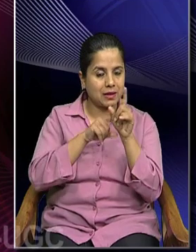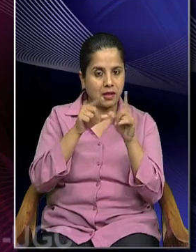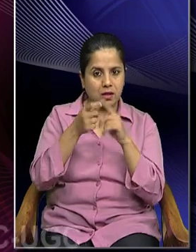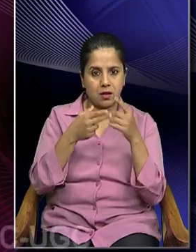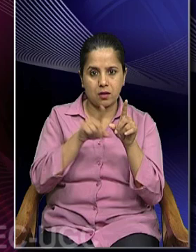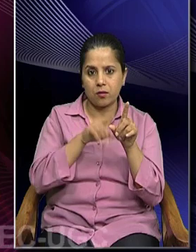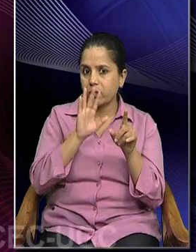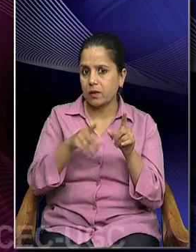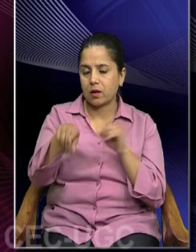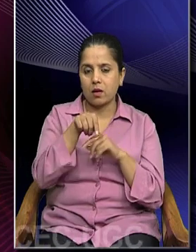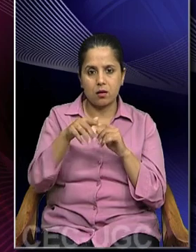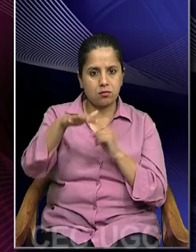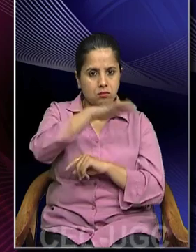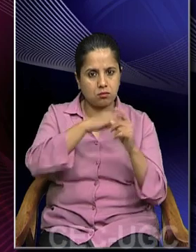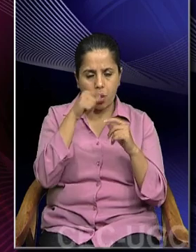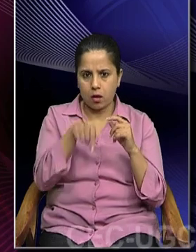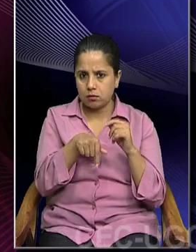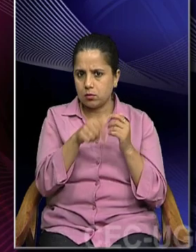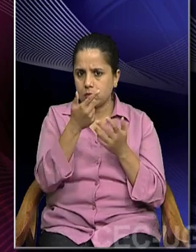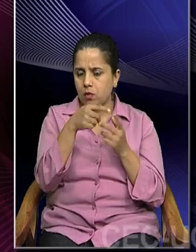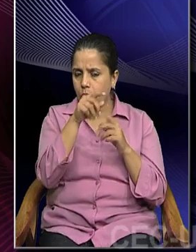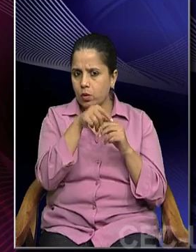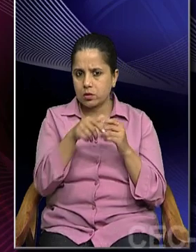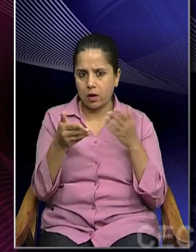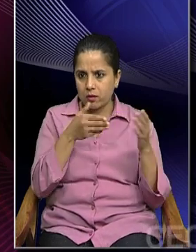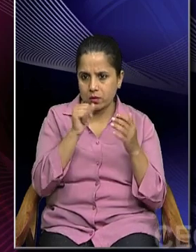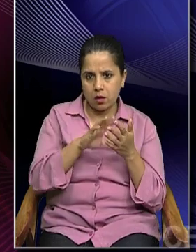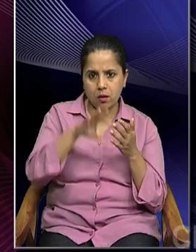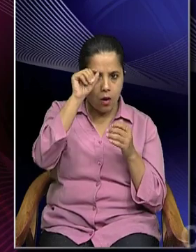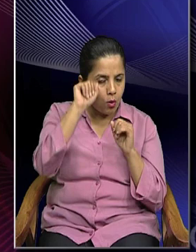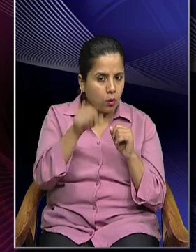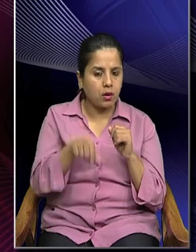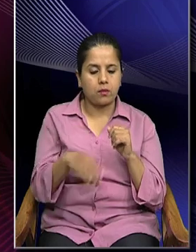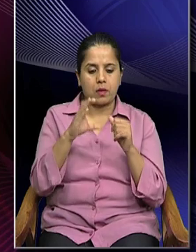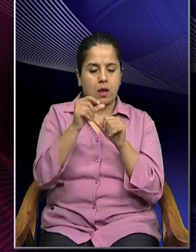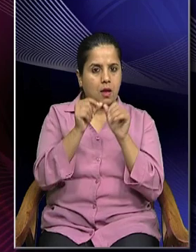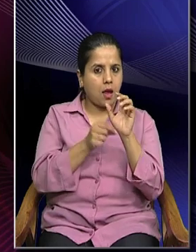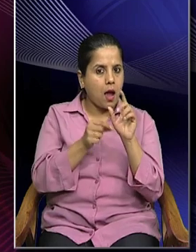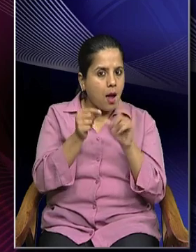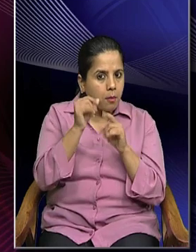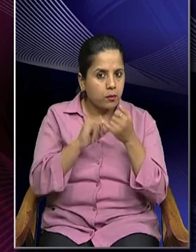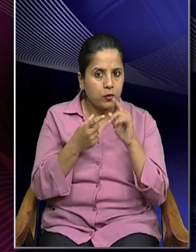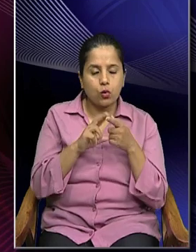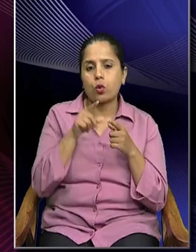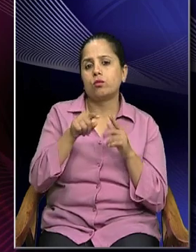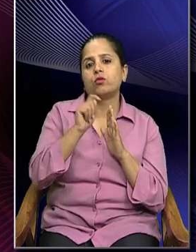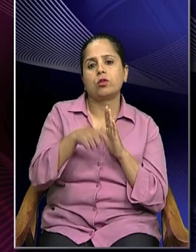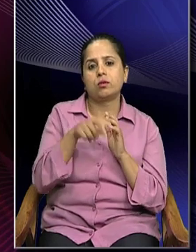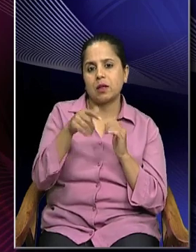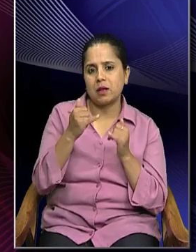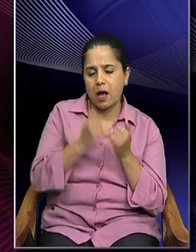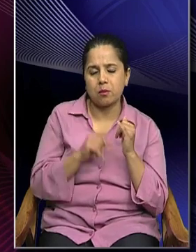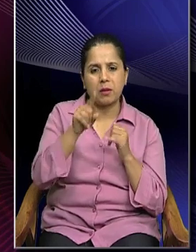a scenario-based assessment, the service learning and the Capstone project. Last but not the least, the